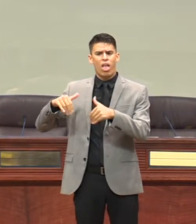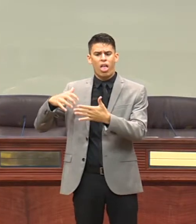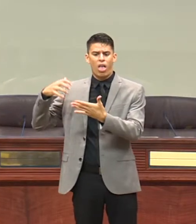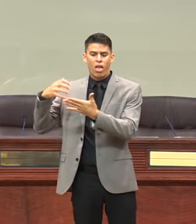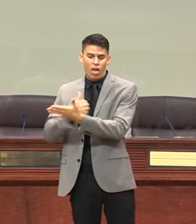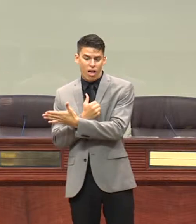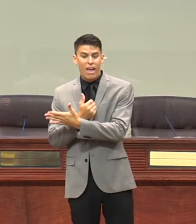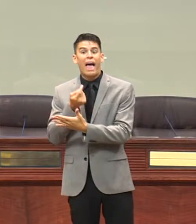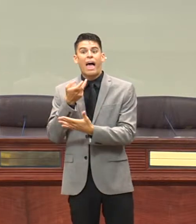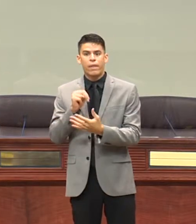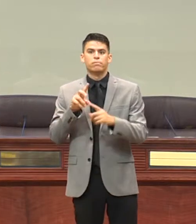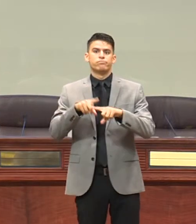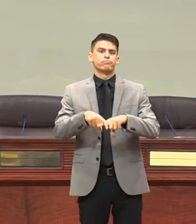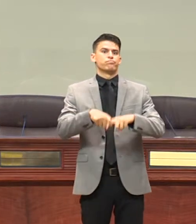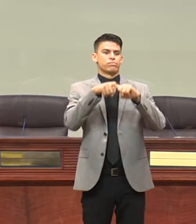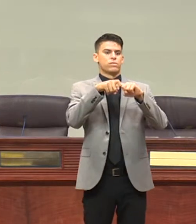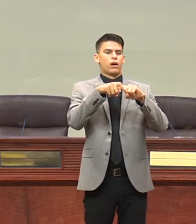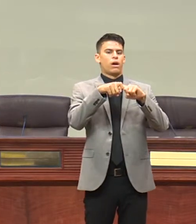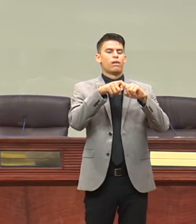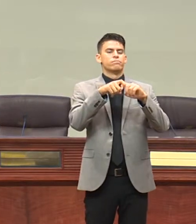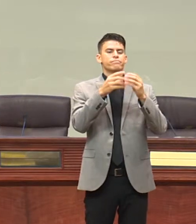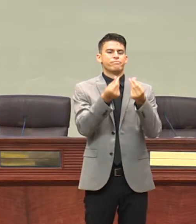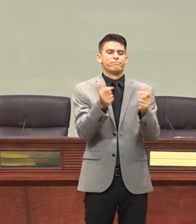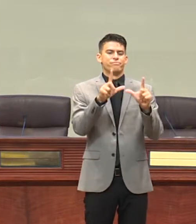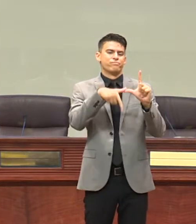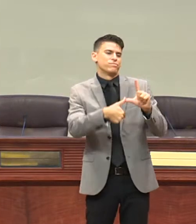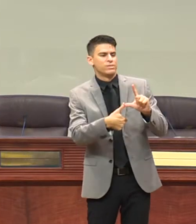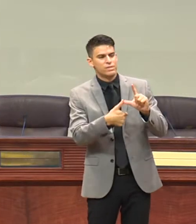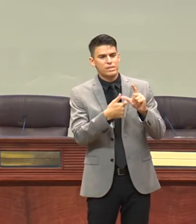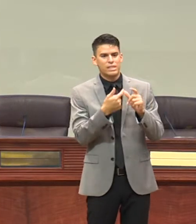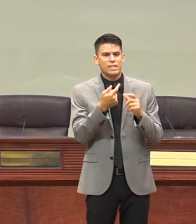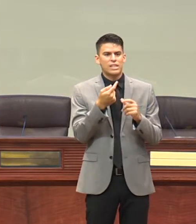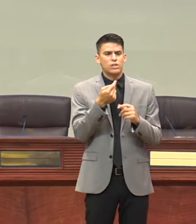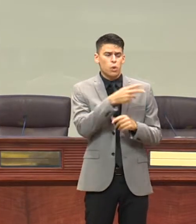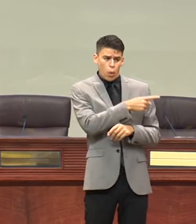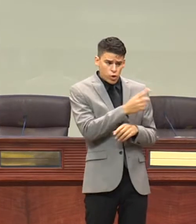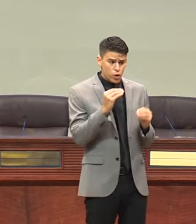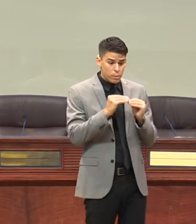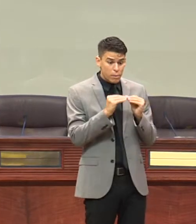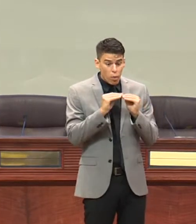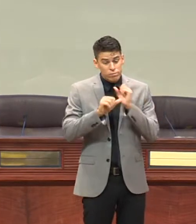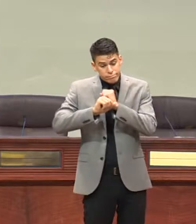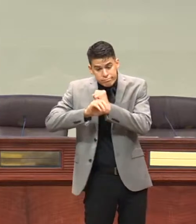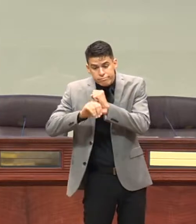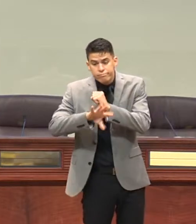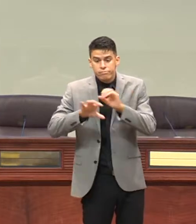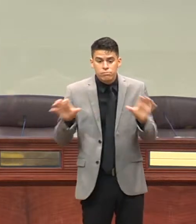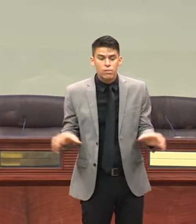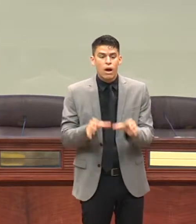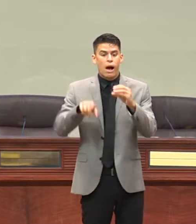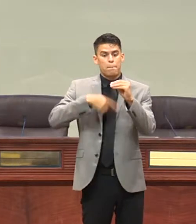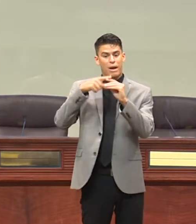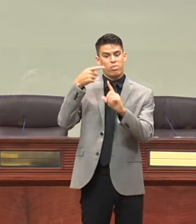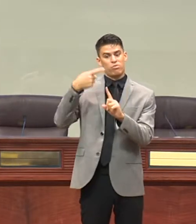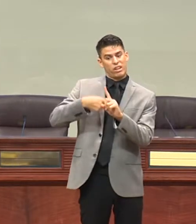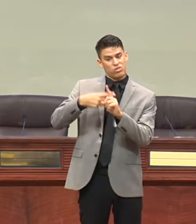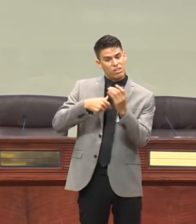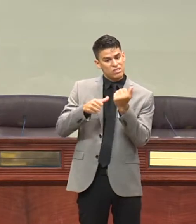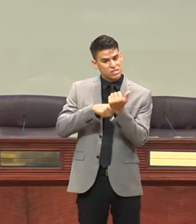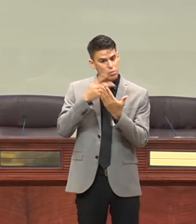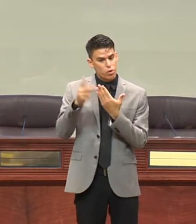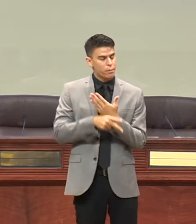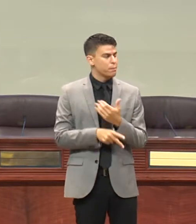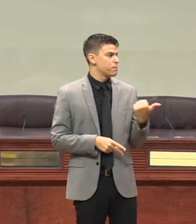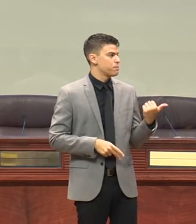ended. So is there something additional that you guys are going to do to get the word out for more residents to take advantage of Orange County's funding? Well, in light of the